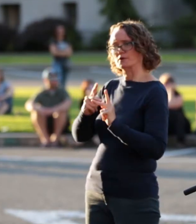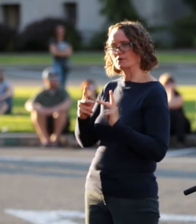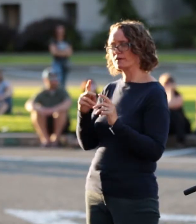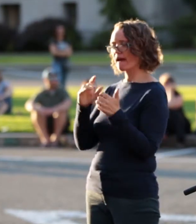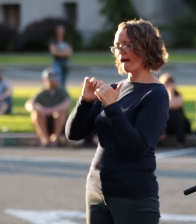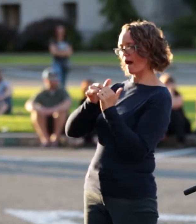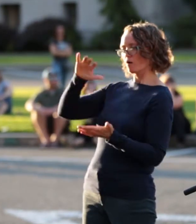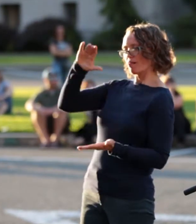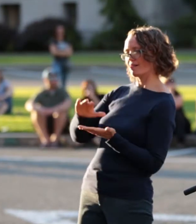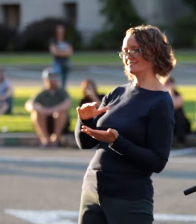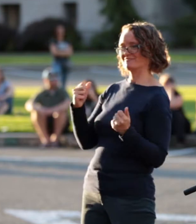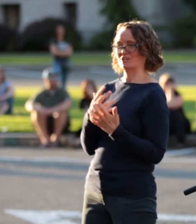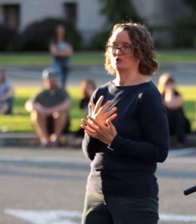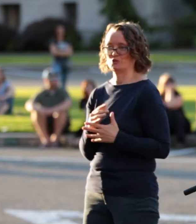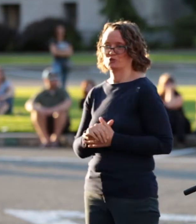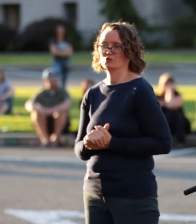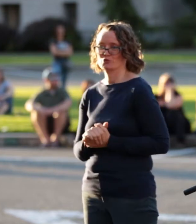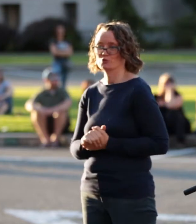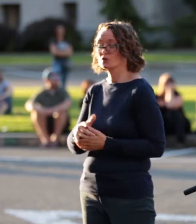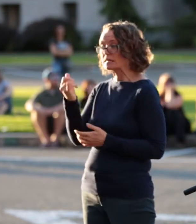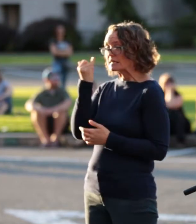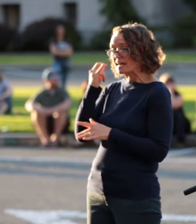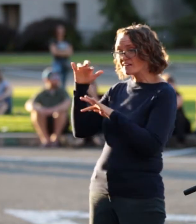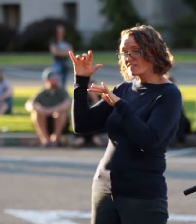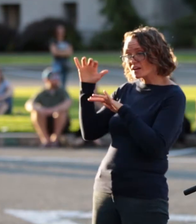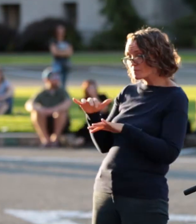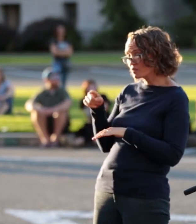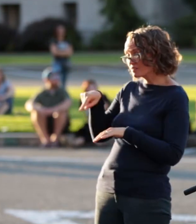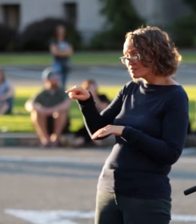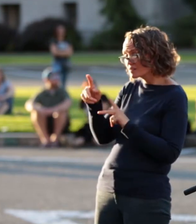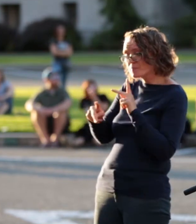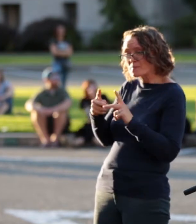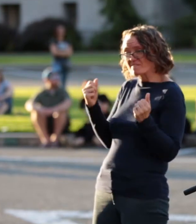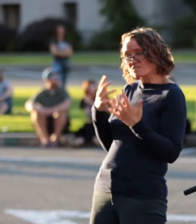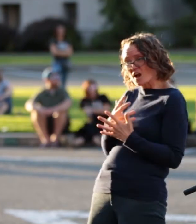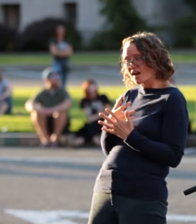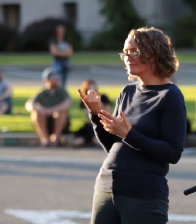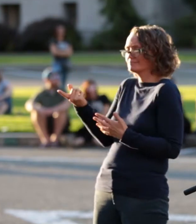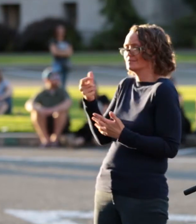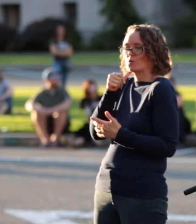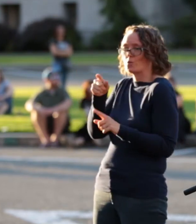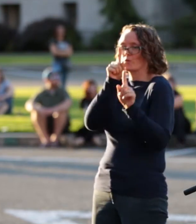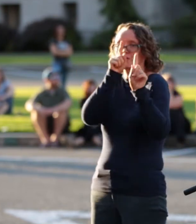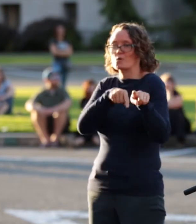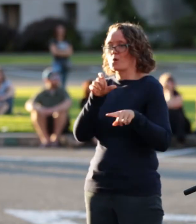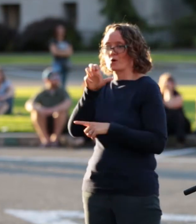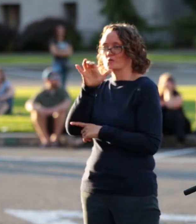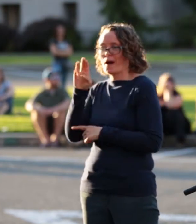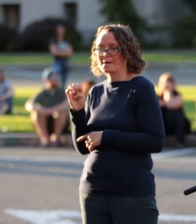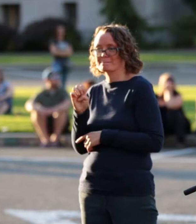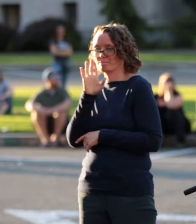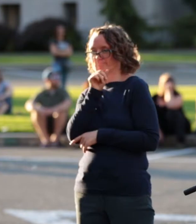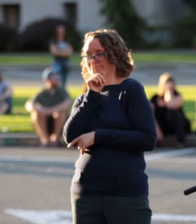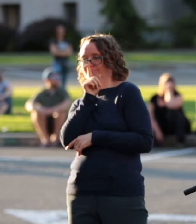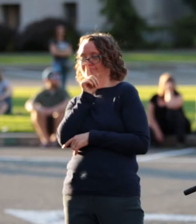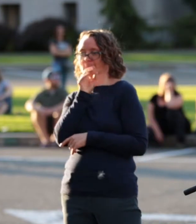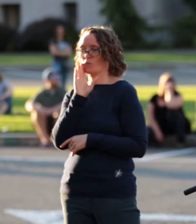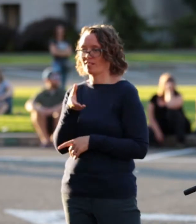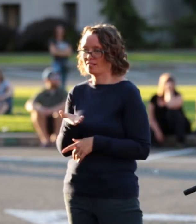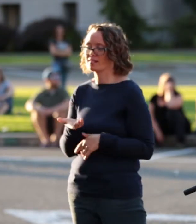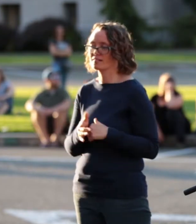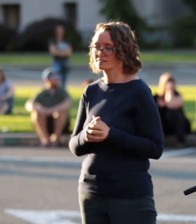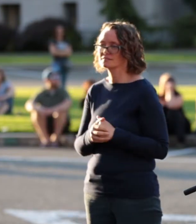step forth and report crimes. It is in all our best interest that our immigrant communities feel safe around law enforcement